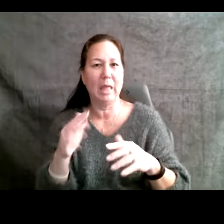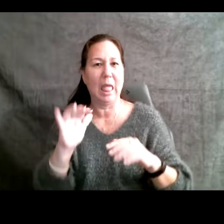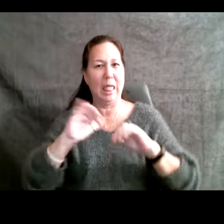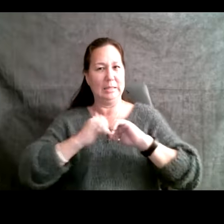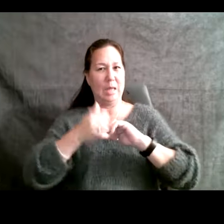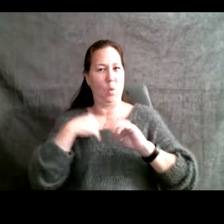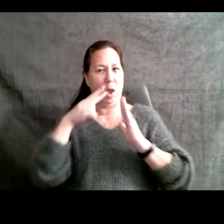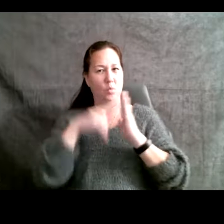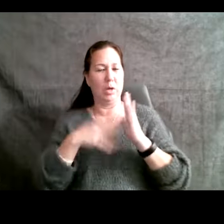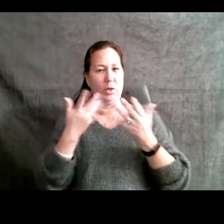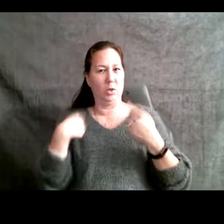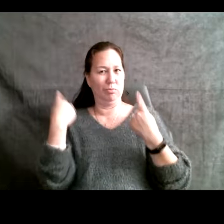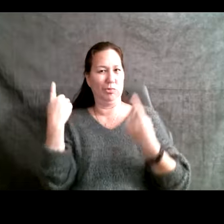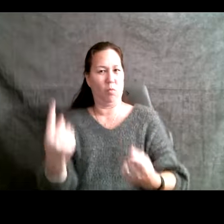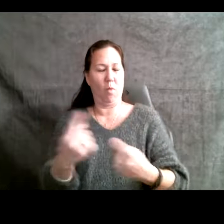far.